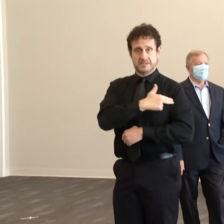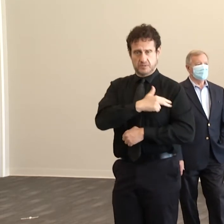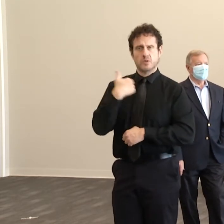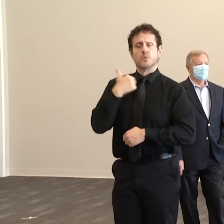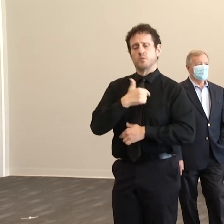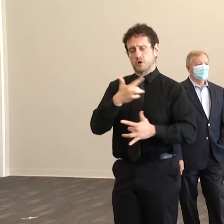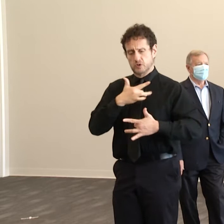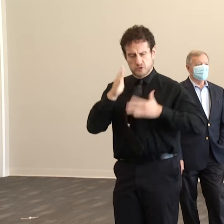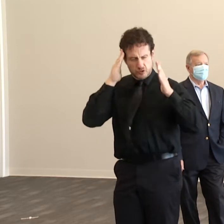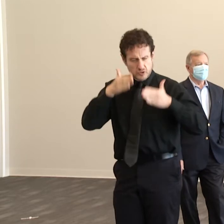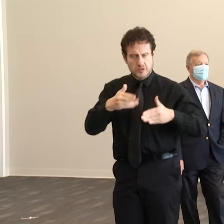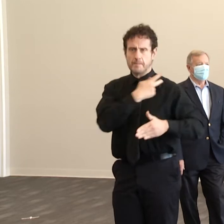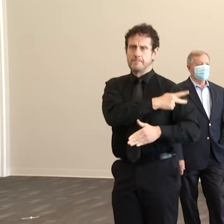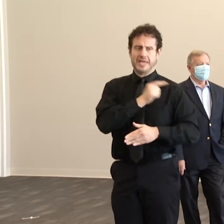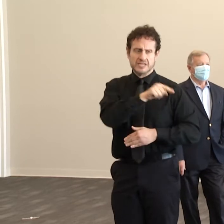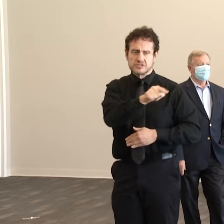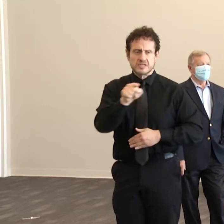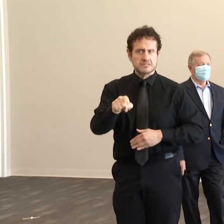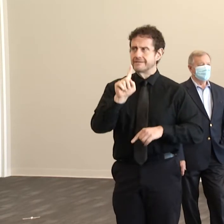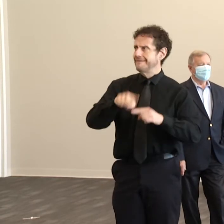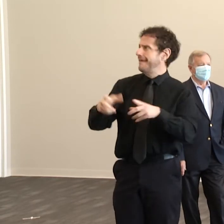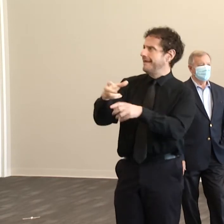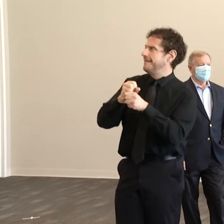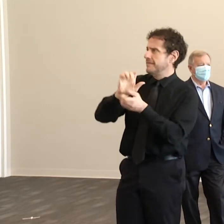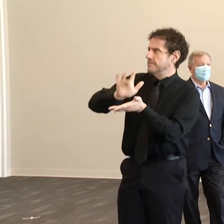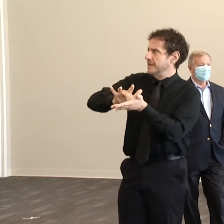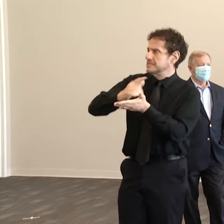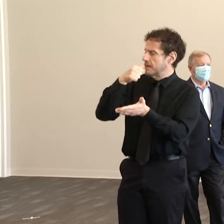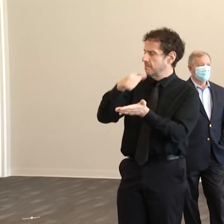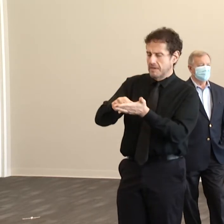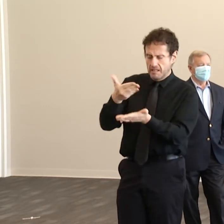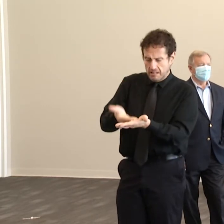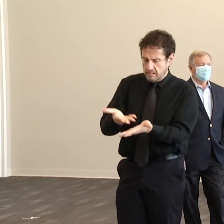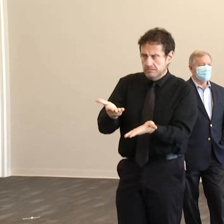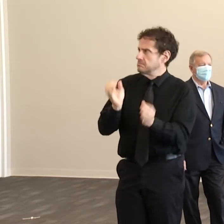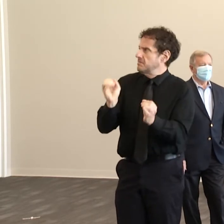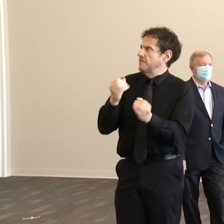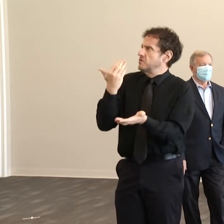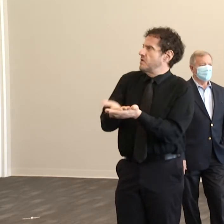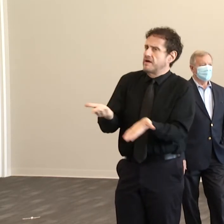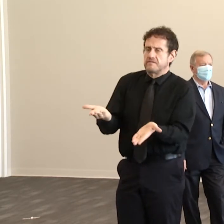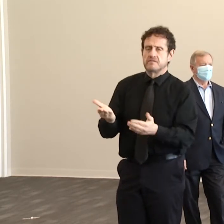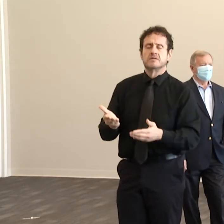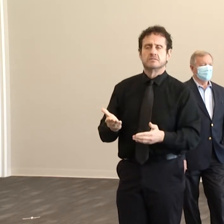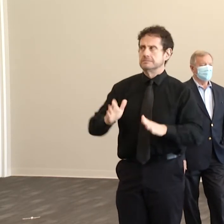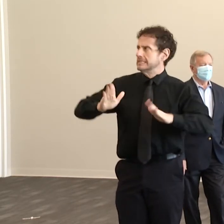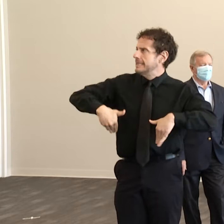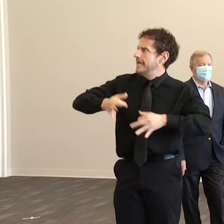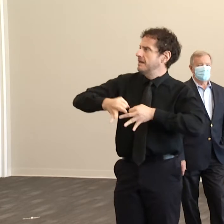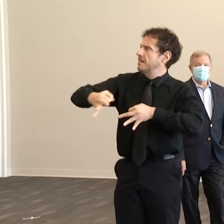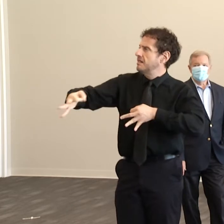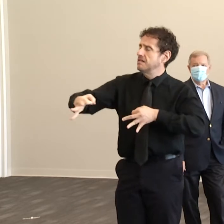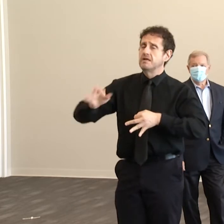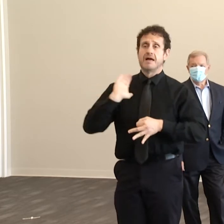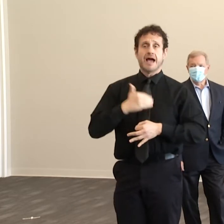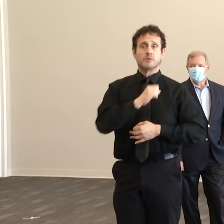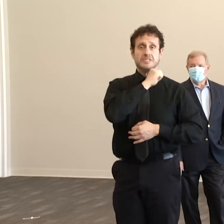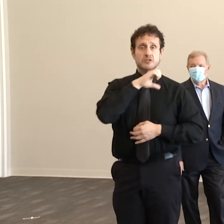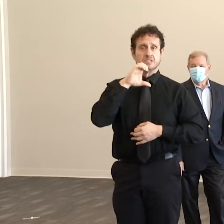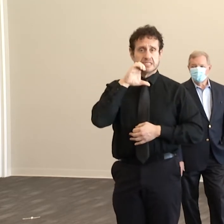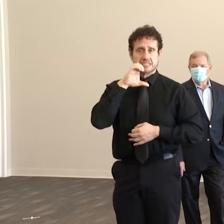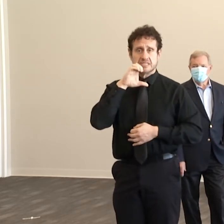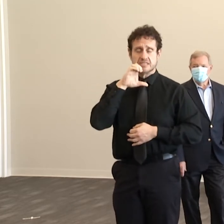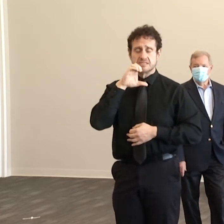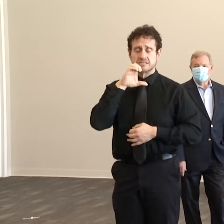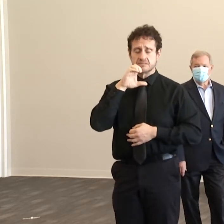our patients not getting their drug orders in the mail. And guess what? Our senior citizens are some of our